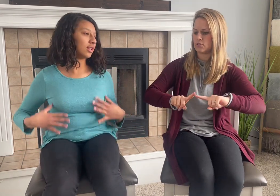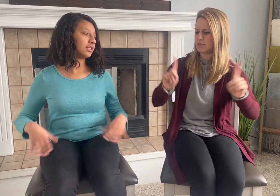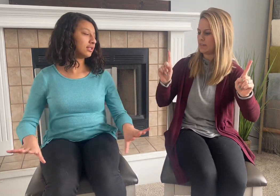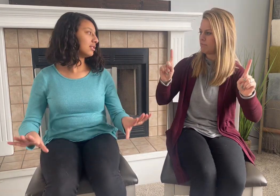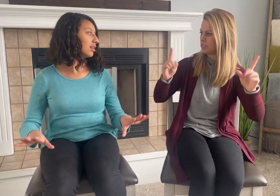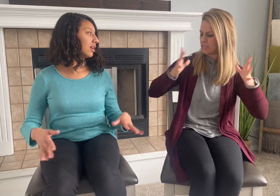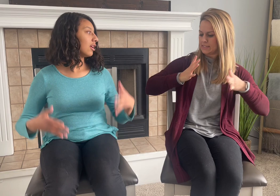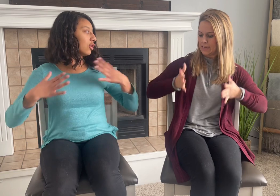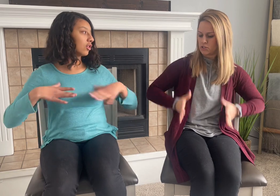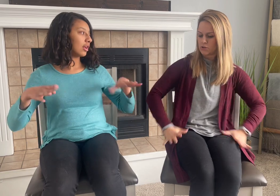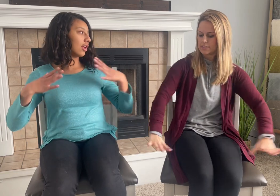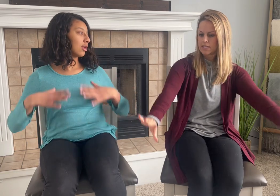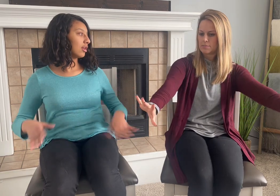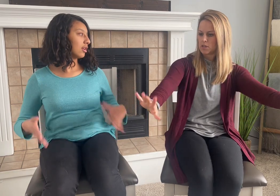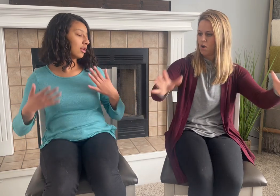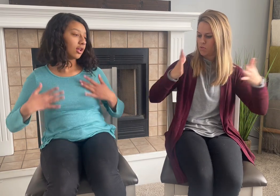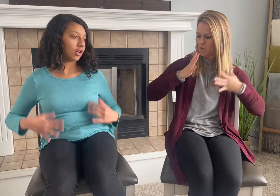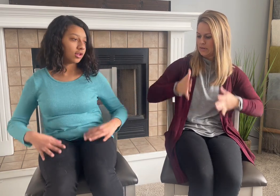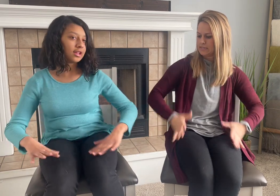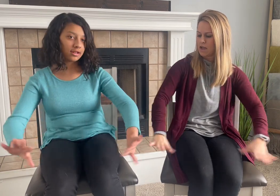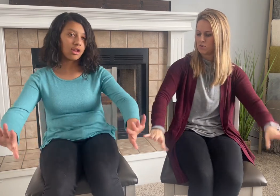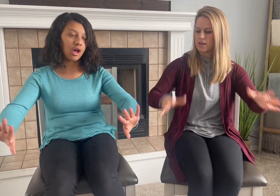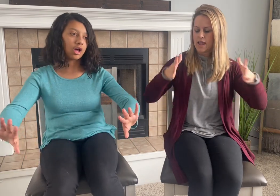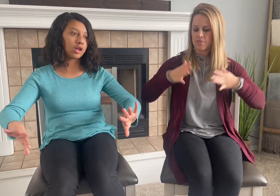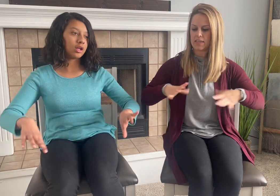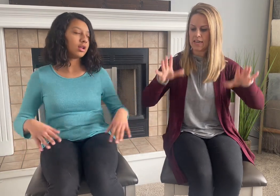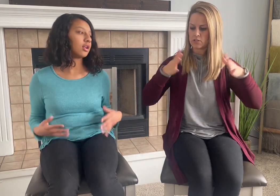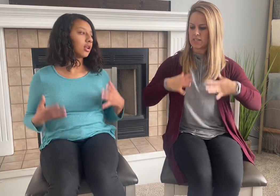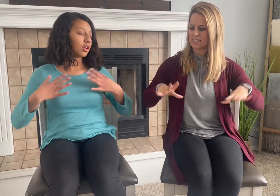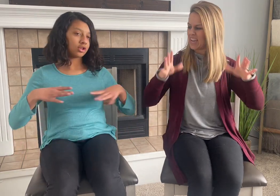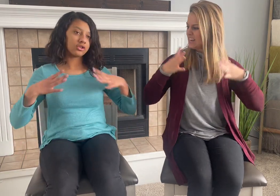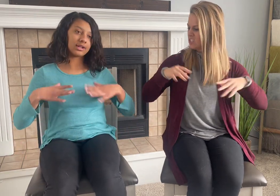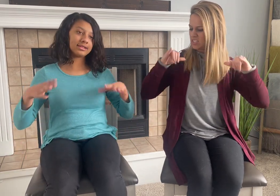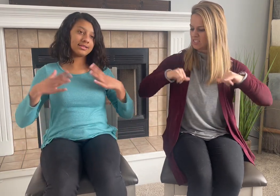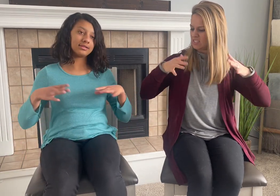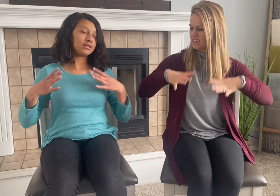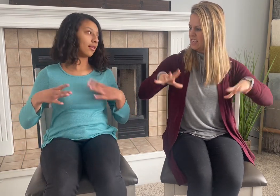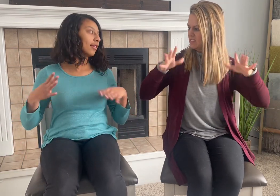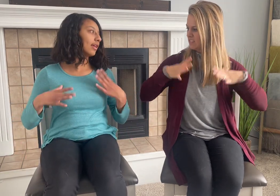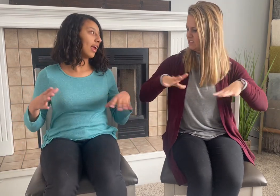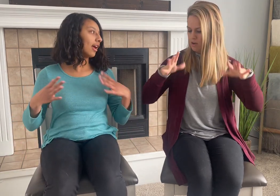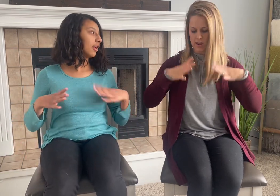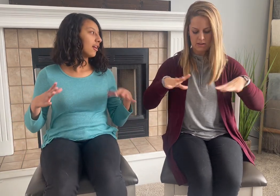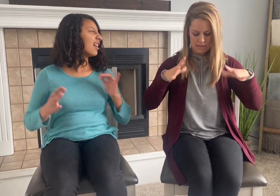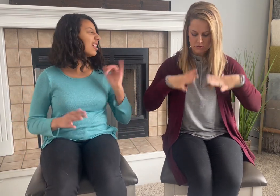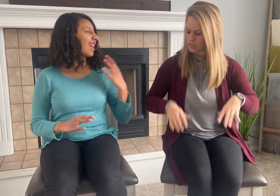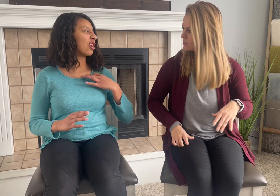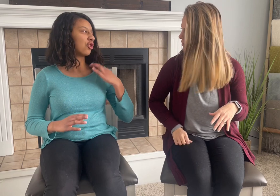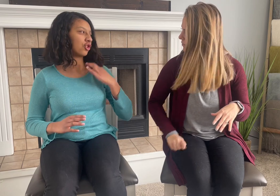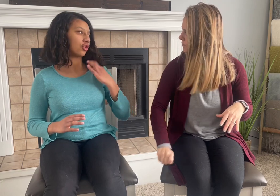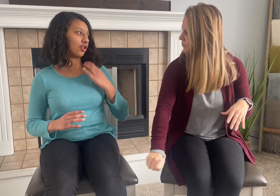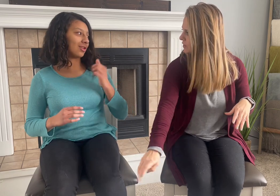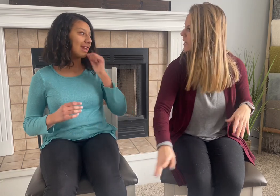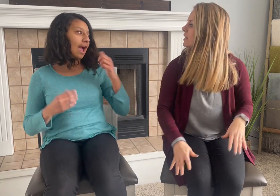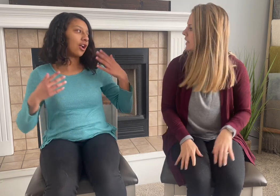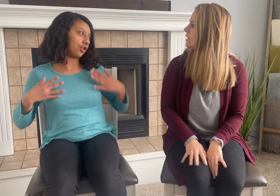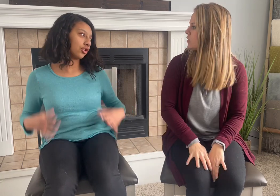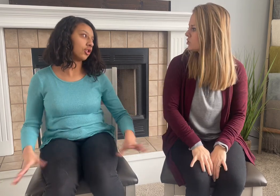So the difference is like dress comes all the way down and then get dressed kind of just stays in this area. Get dressed. Like your